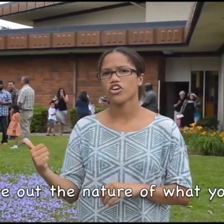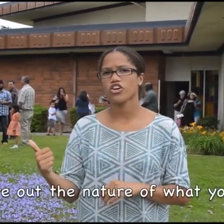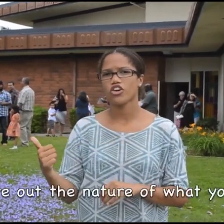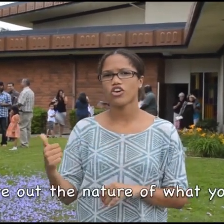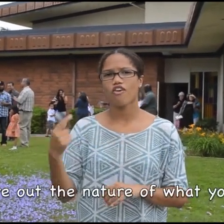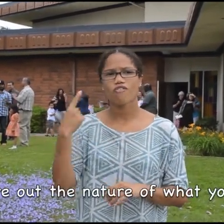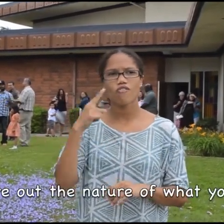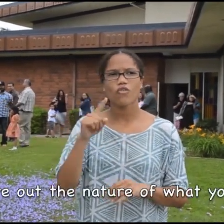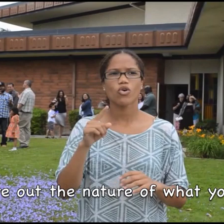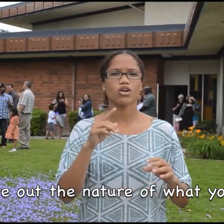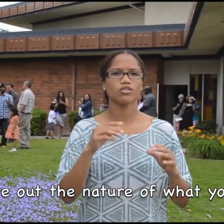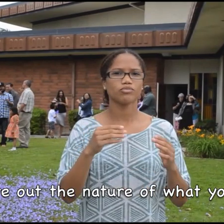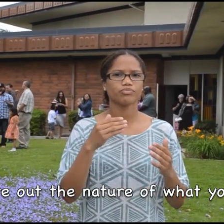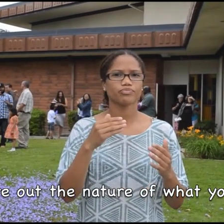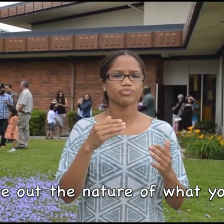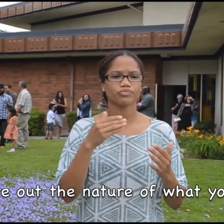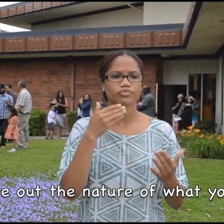to figure out the nature of what you said.